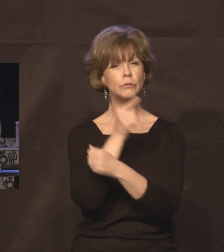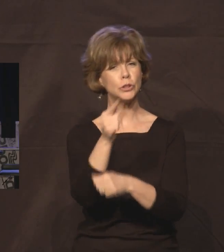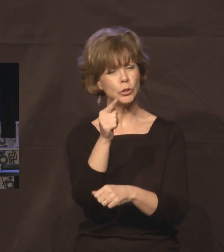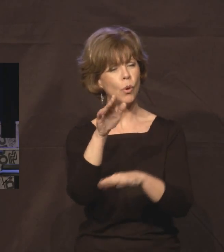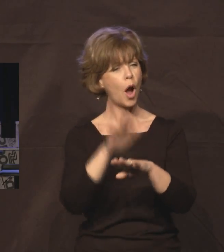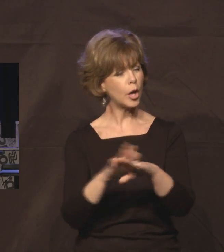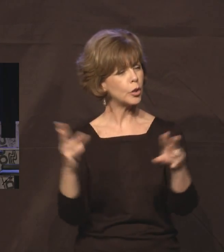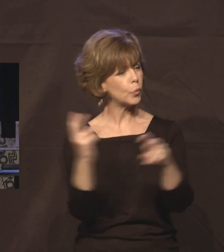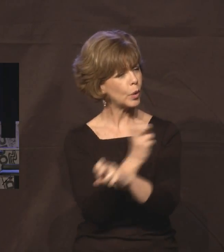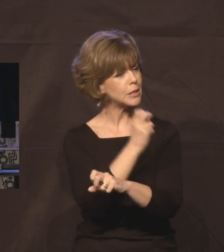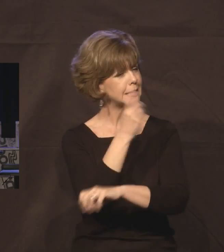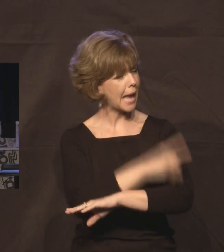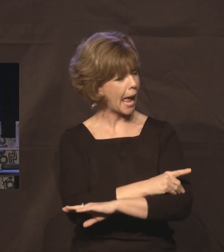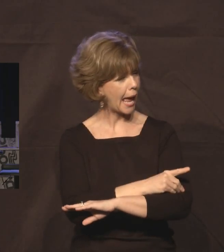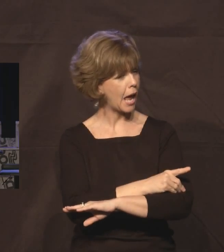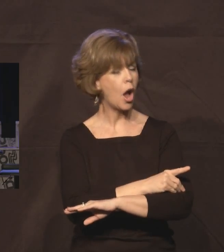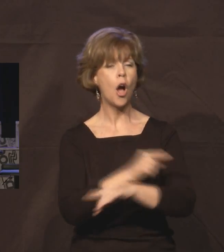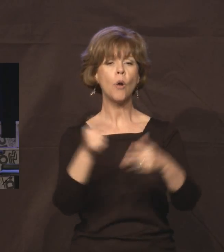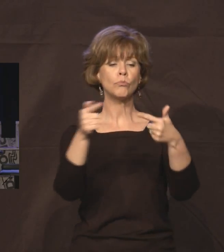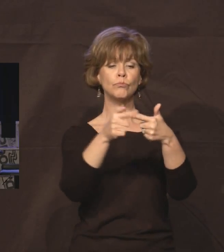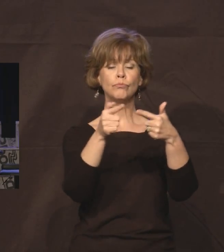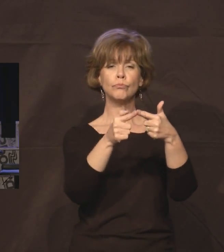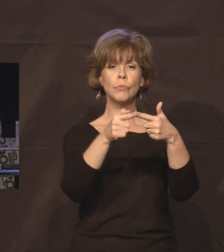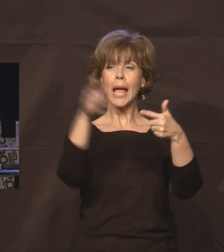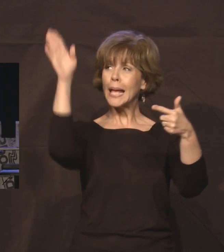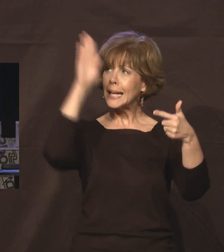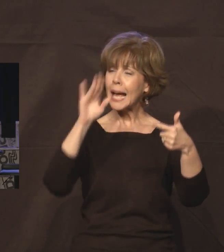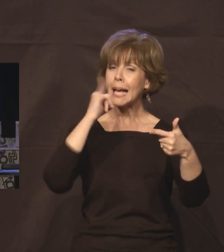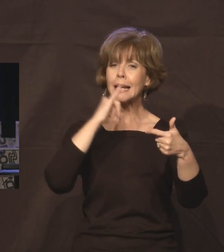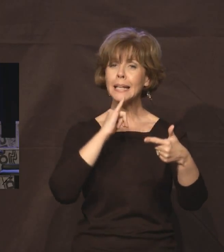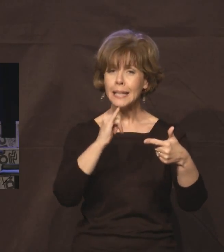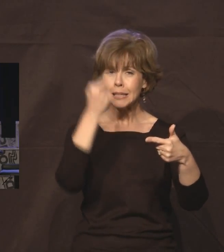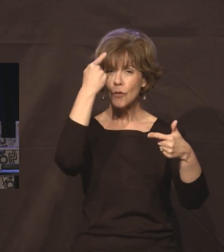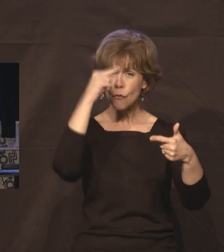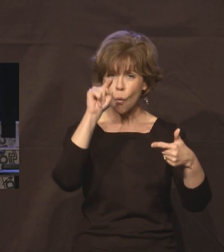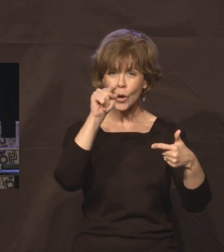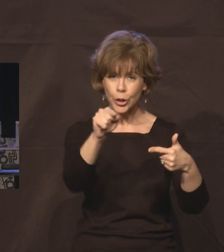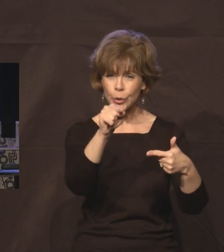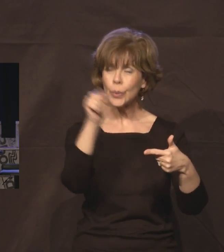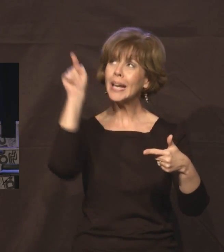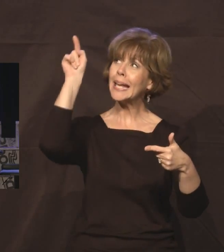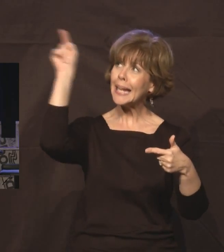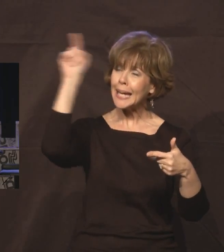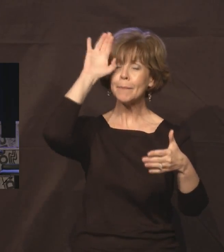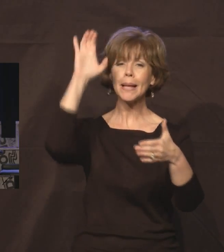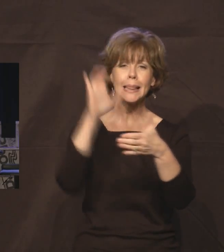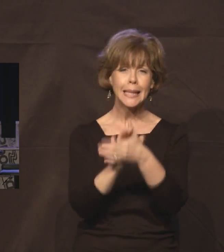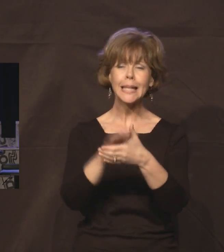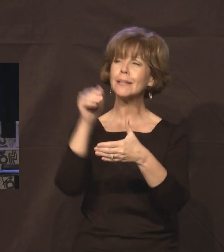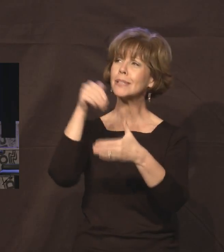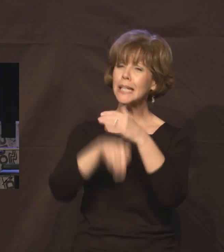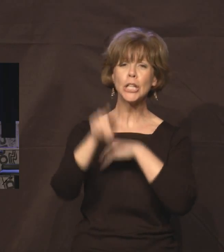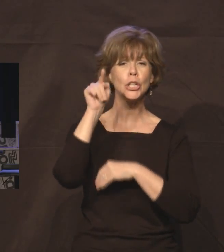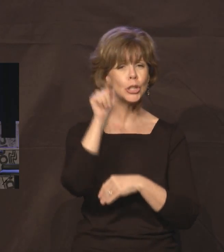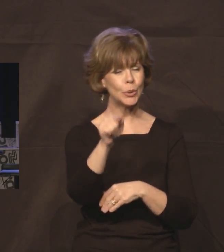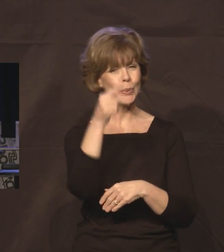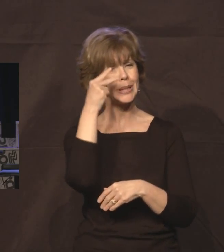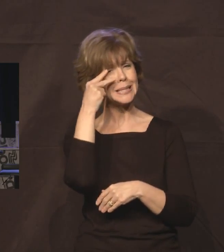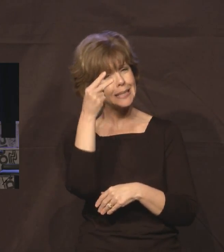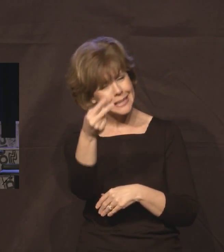you. When I say for you, I'm saying he believes in you. More than anyone else, he sees potential in you that no one else